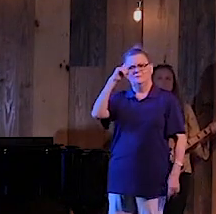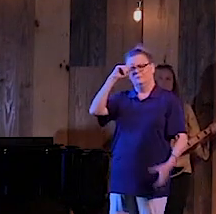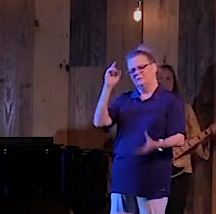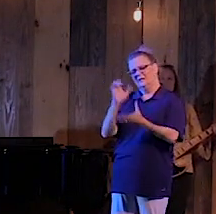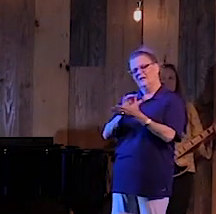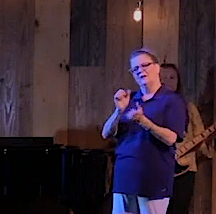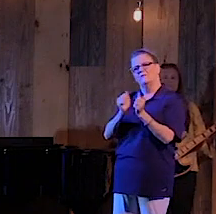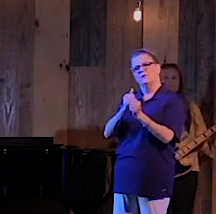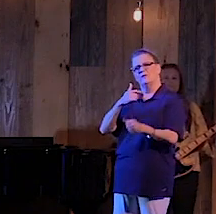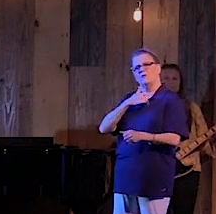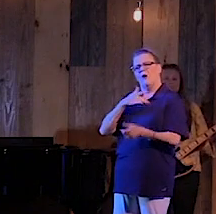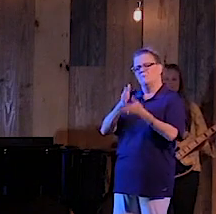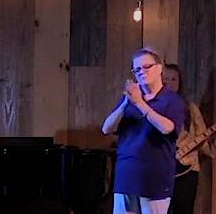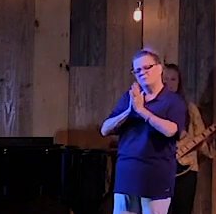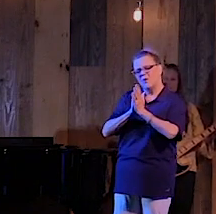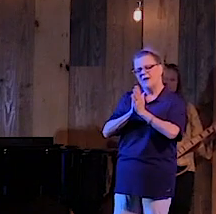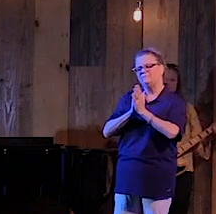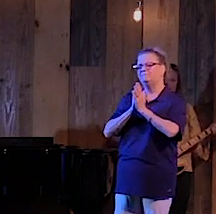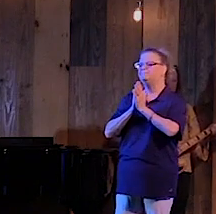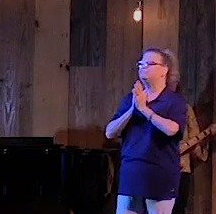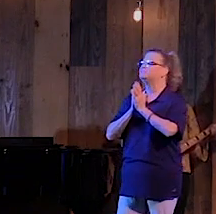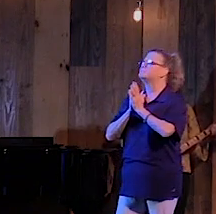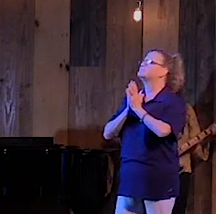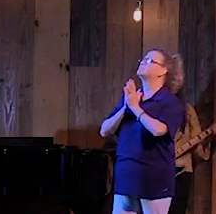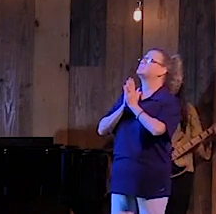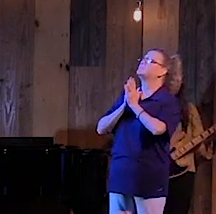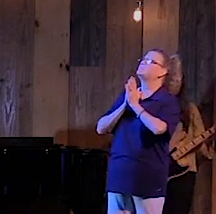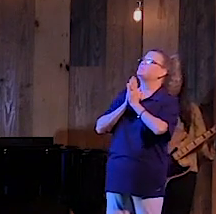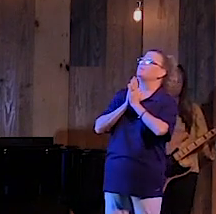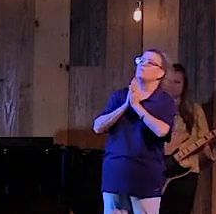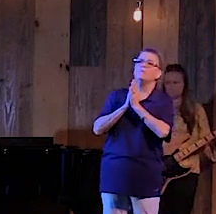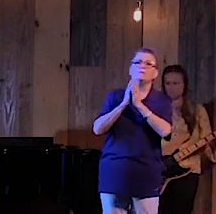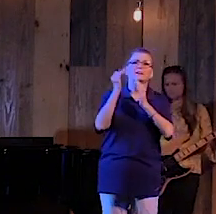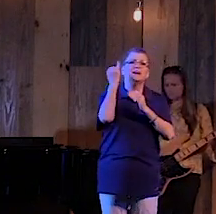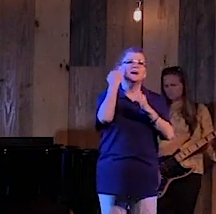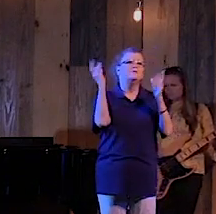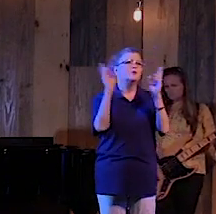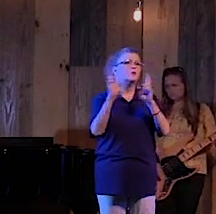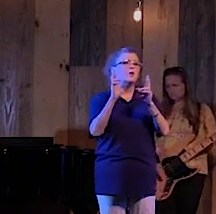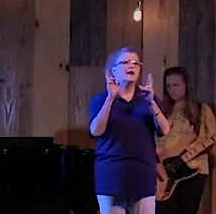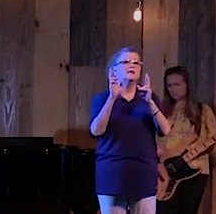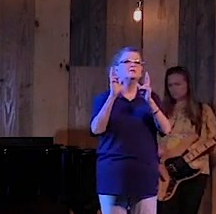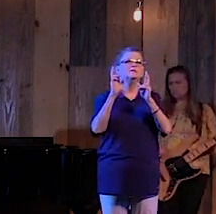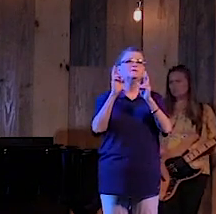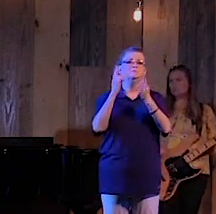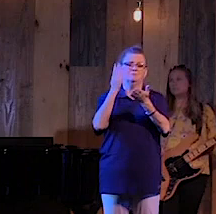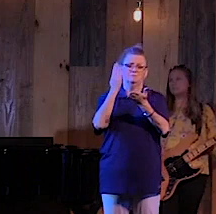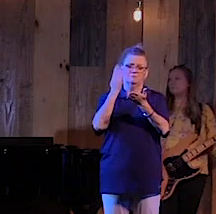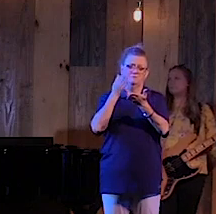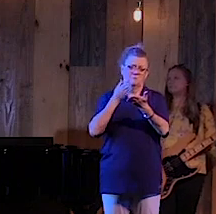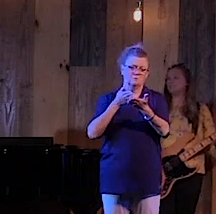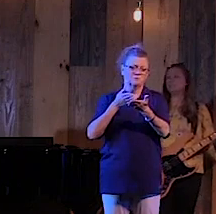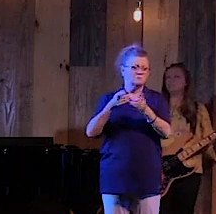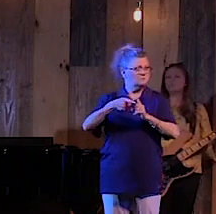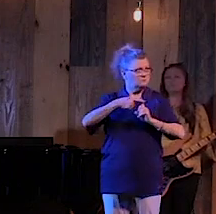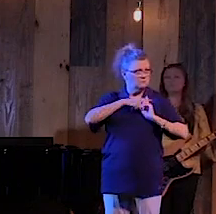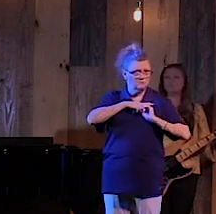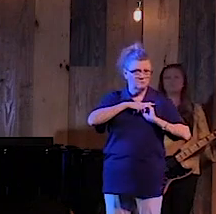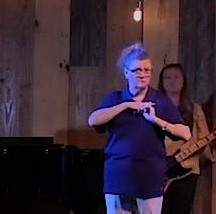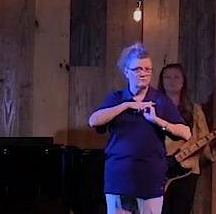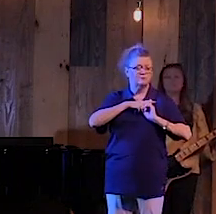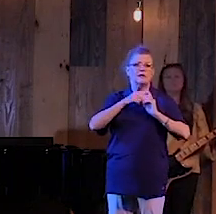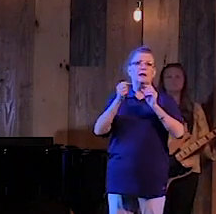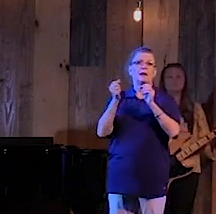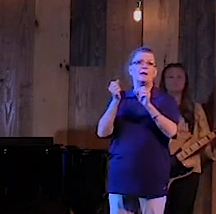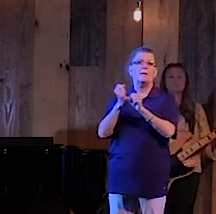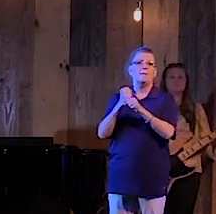like this to the Lord? If you're ready to make yourself right with God, you're ready to trust Jesus, his death, burial, and